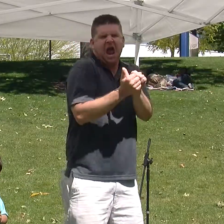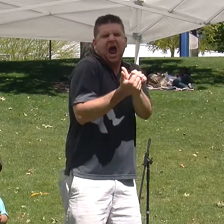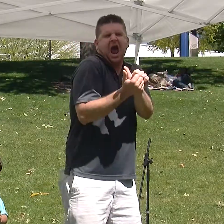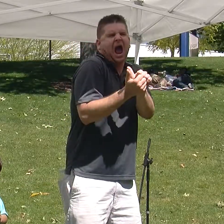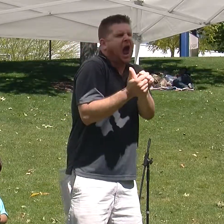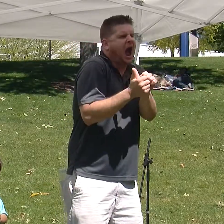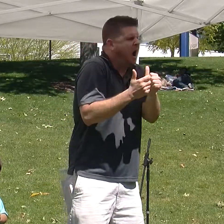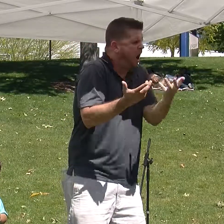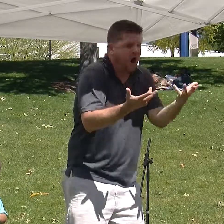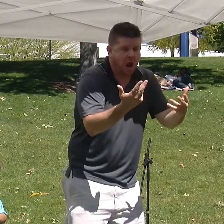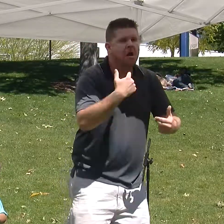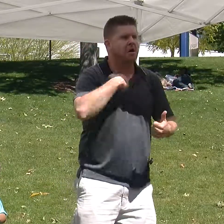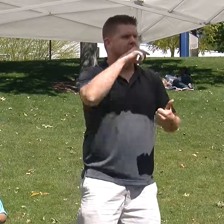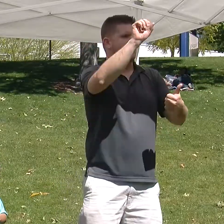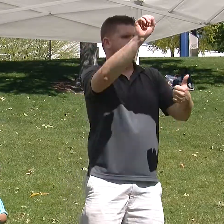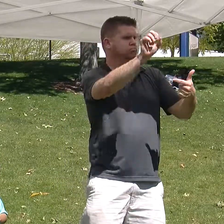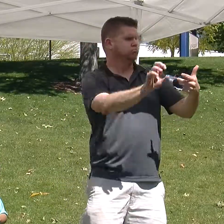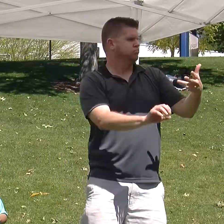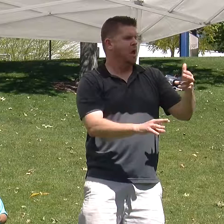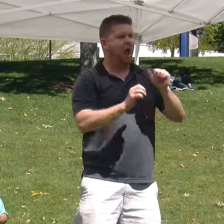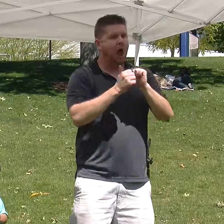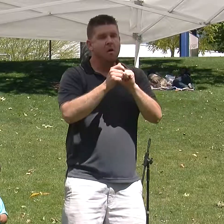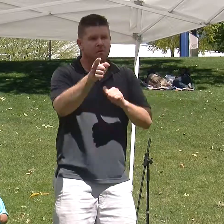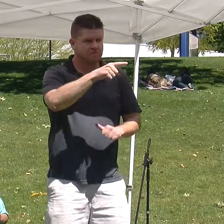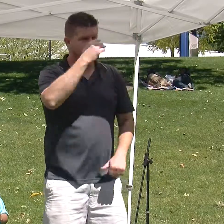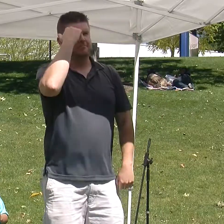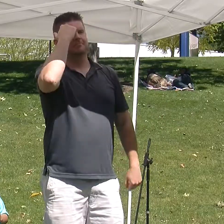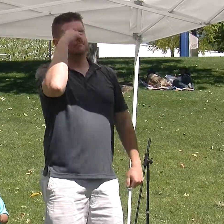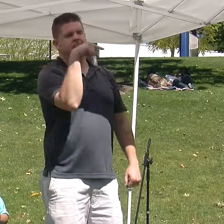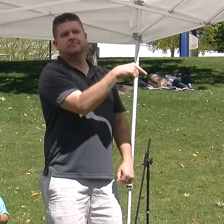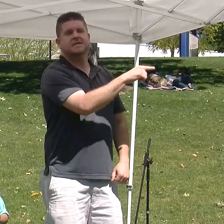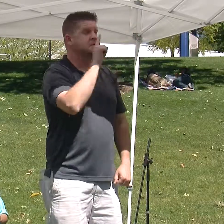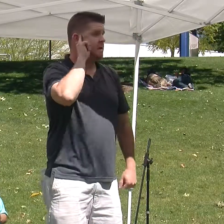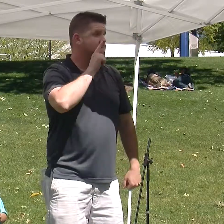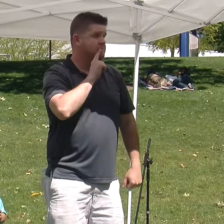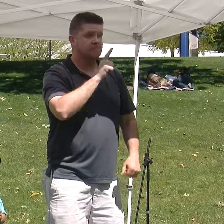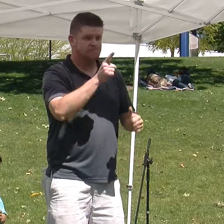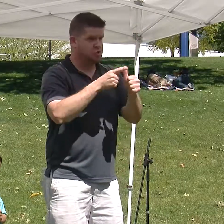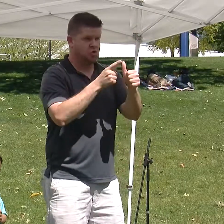I will give you some telltale signs of how to spot a deaf person